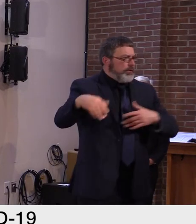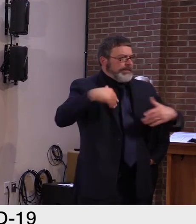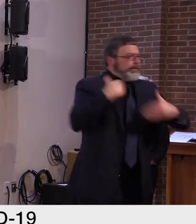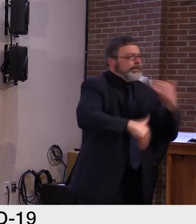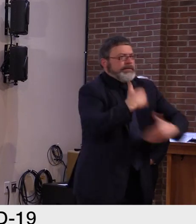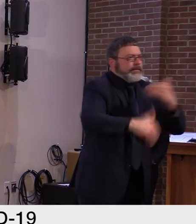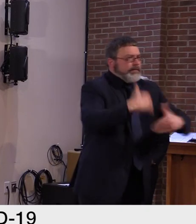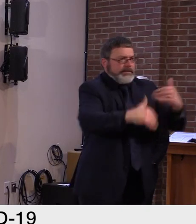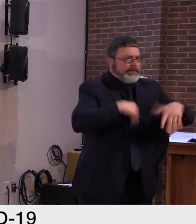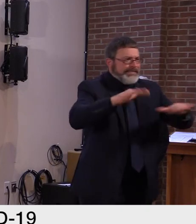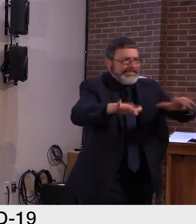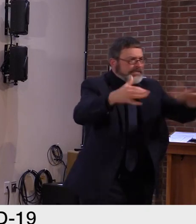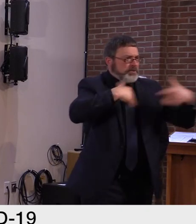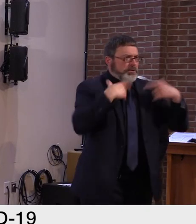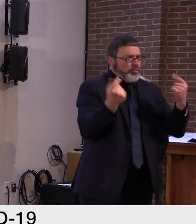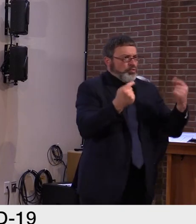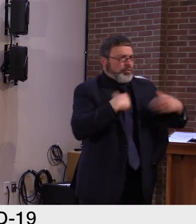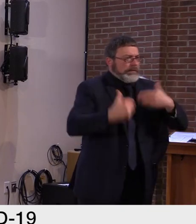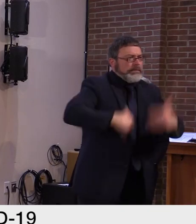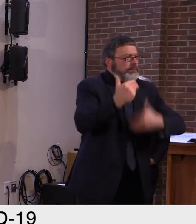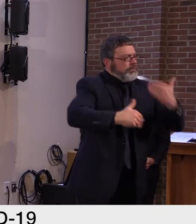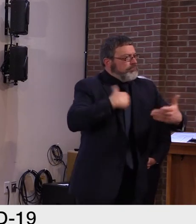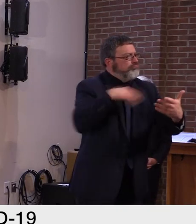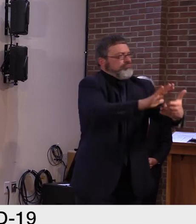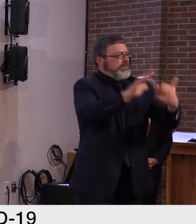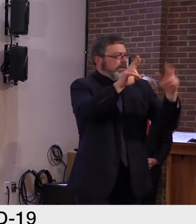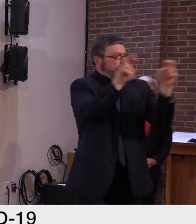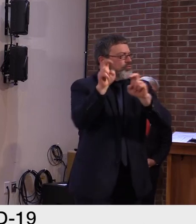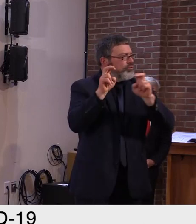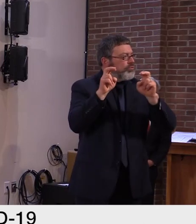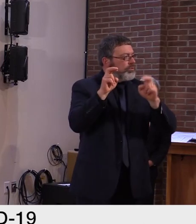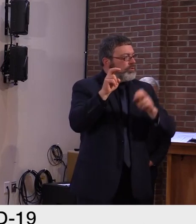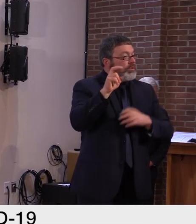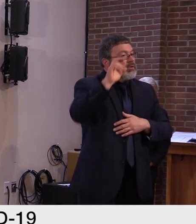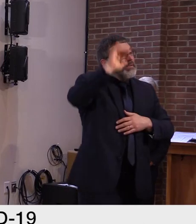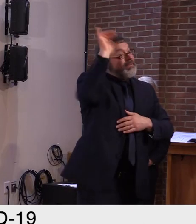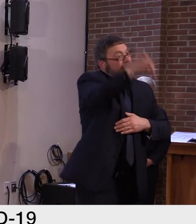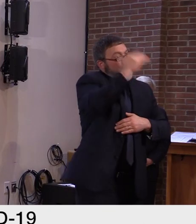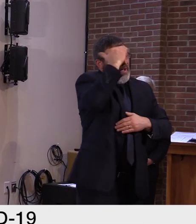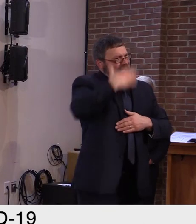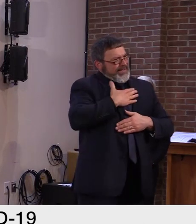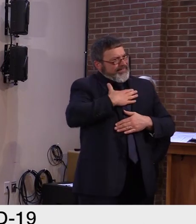And that's why we had to take the steps we did today. All right, we're going to move to